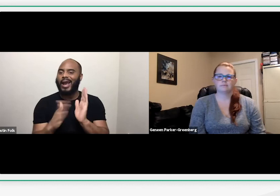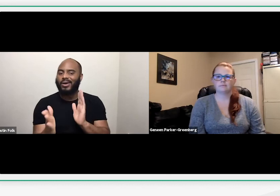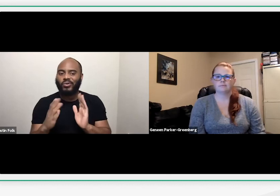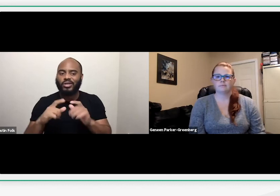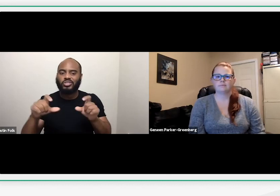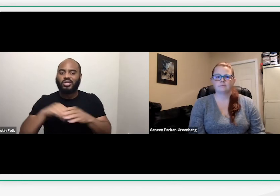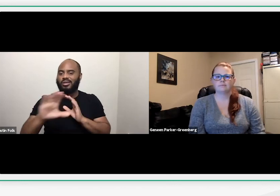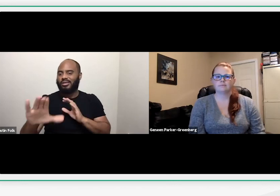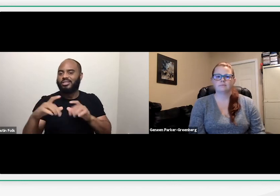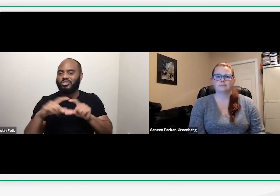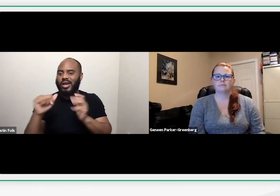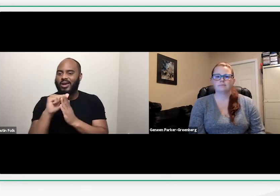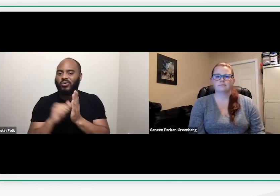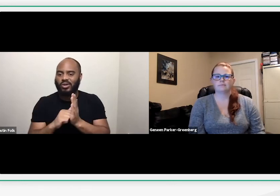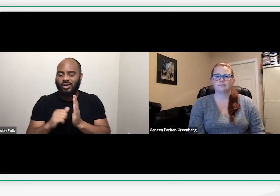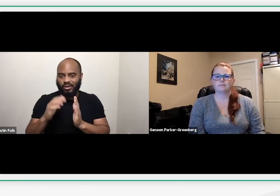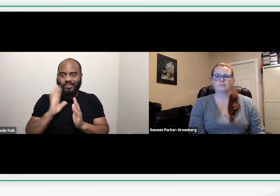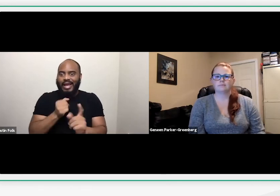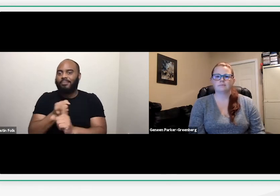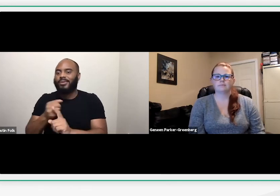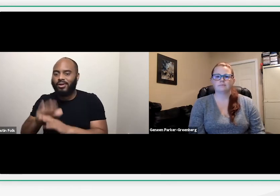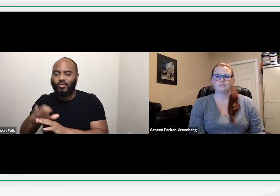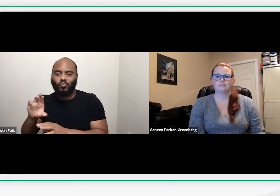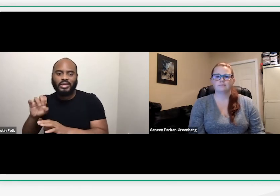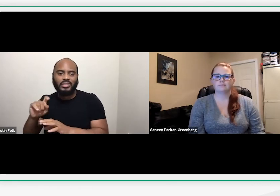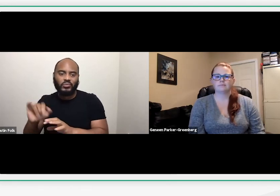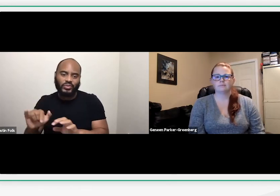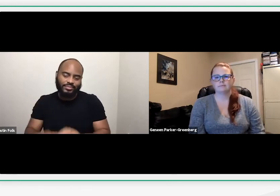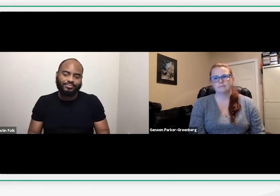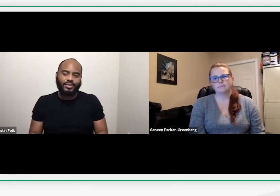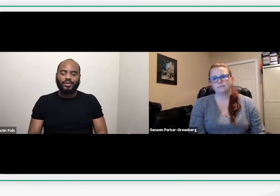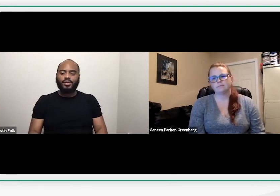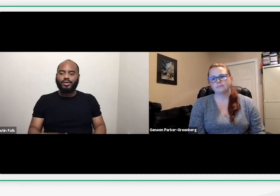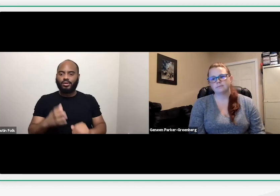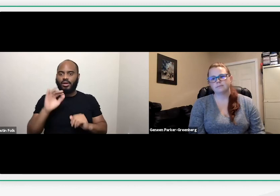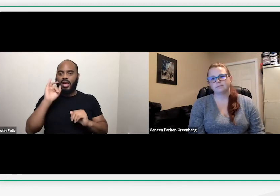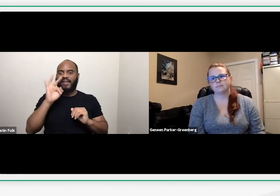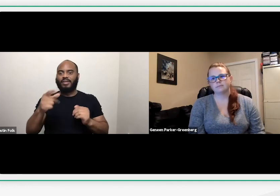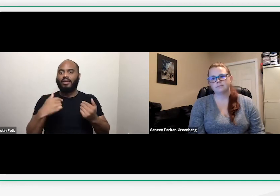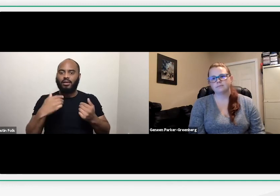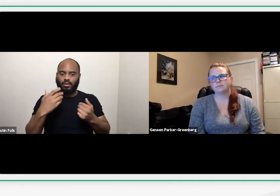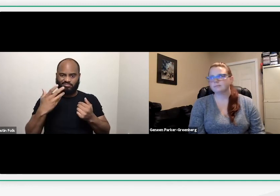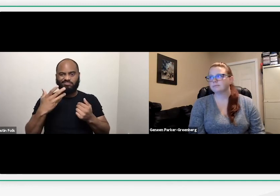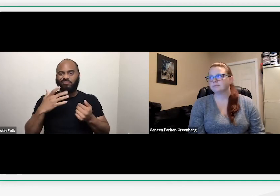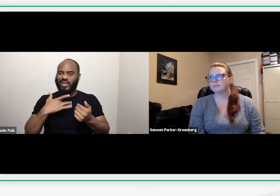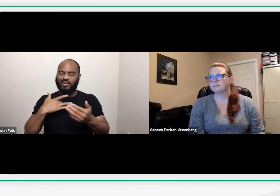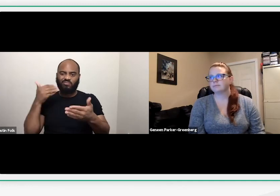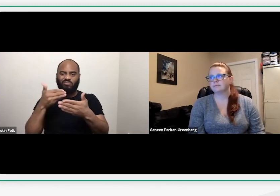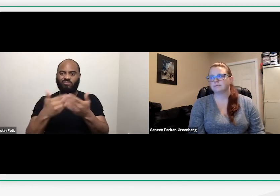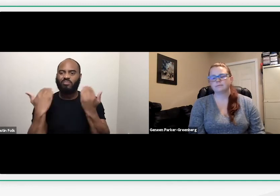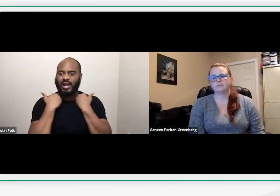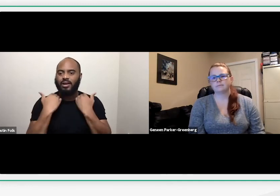that and achieve that through auto pay. Another thing is not having any checks bounce. Avoid that happening.